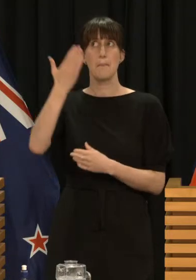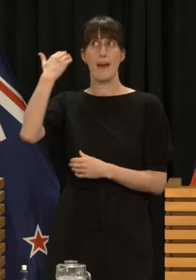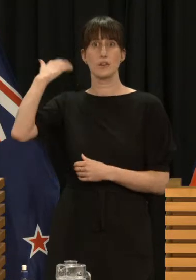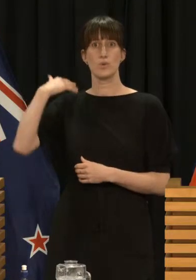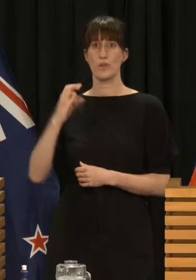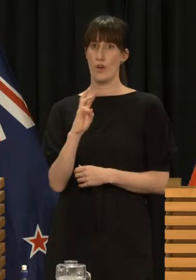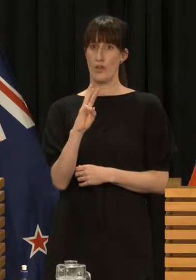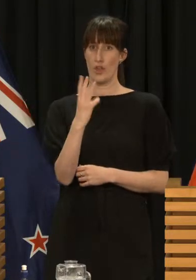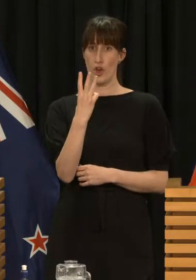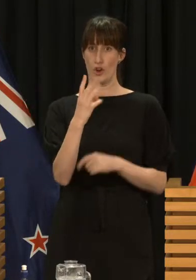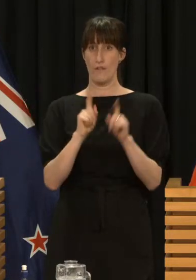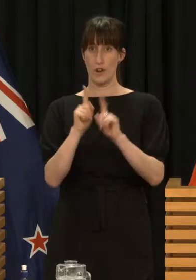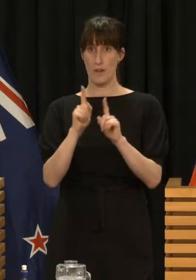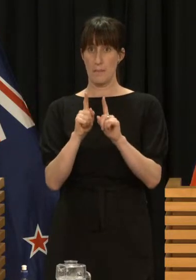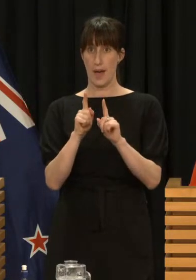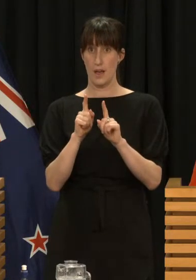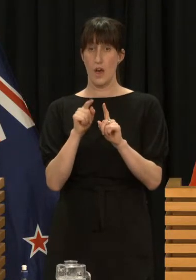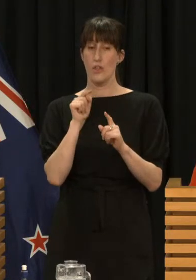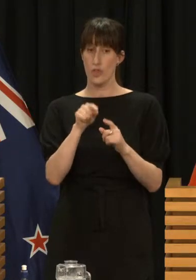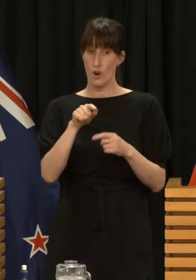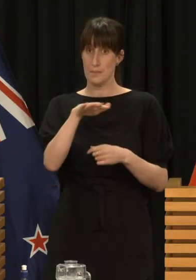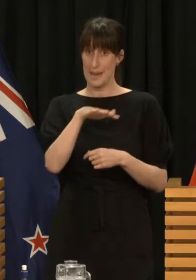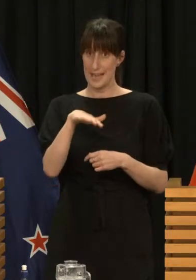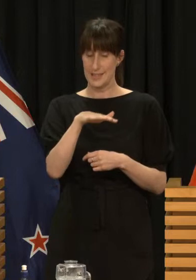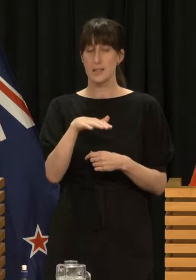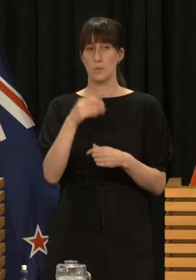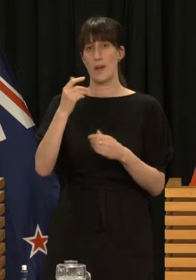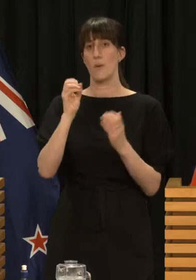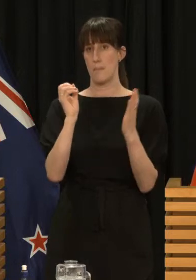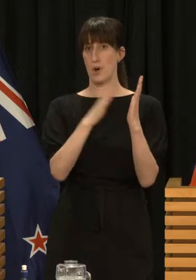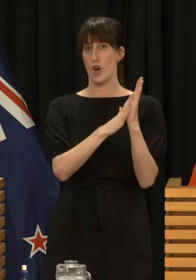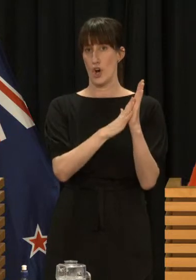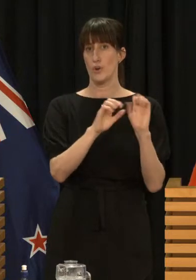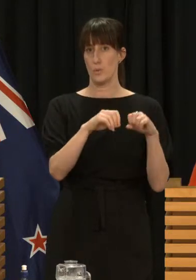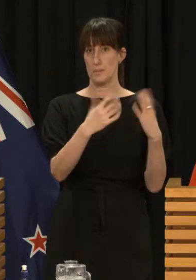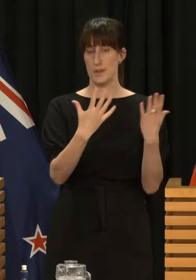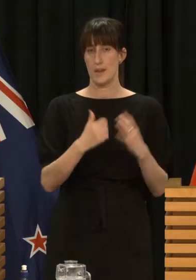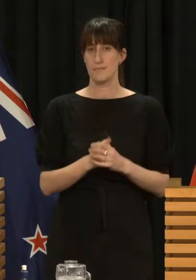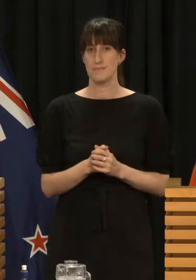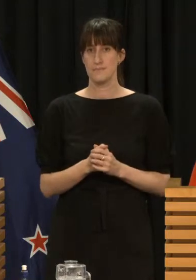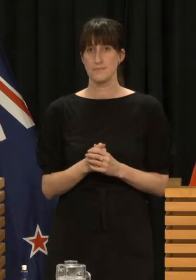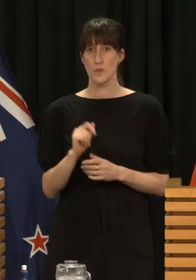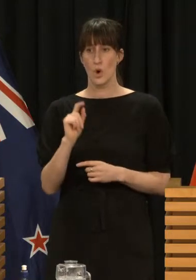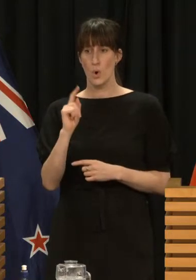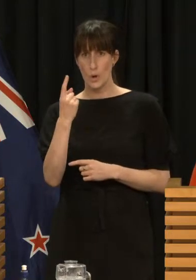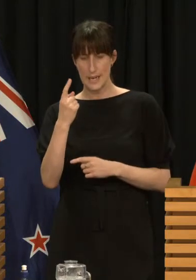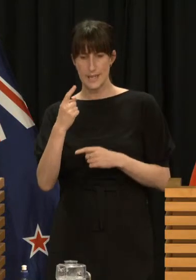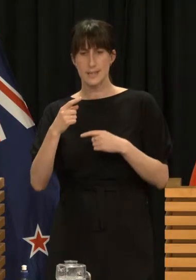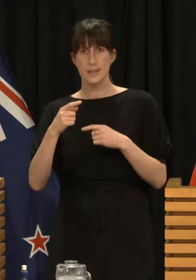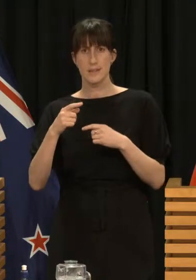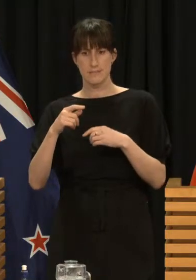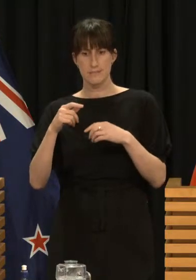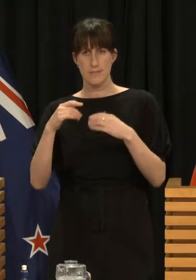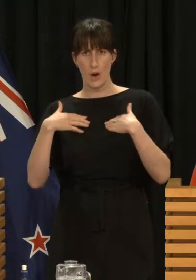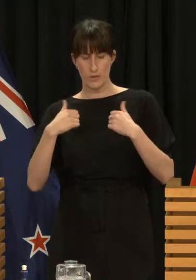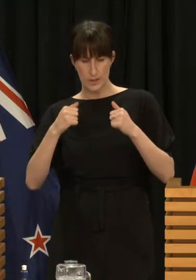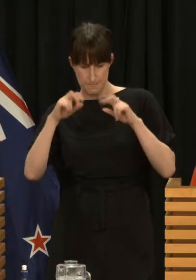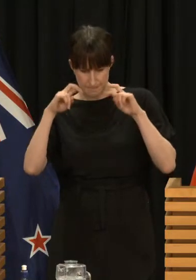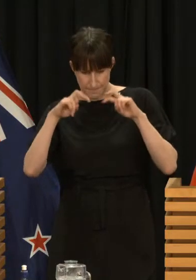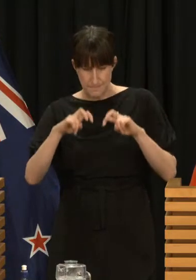website. Auckland DHB is also continuing to closely monitor demand and capacity for testing outside the